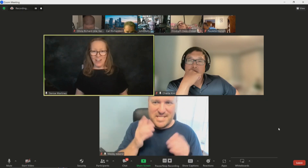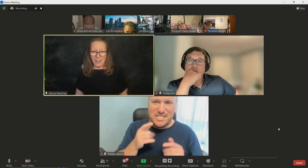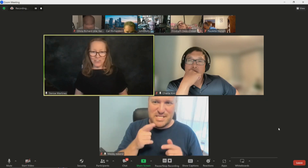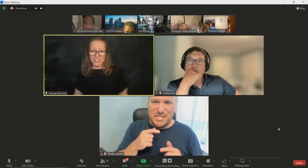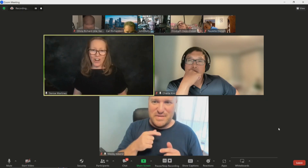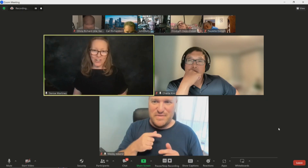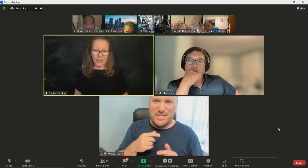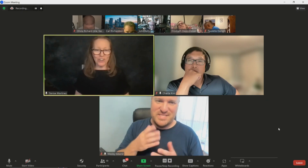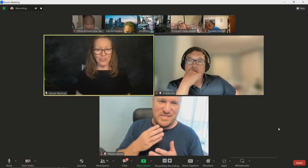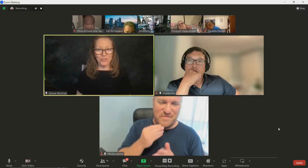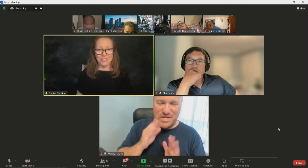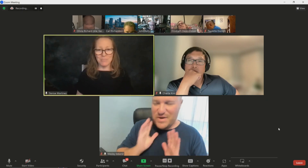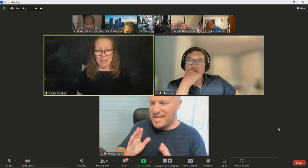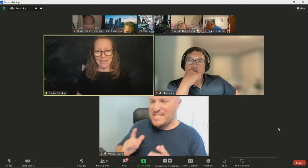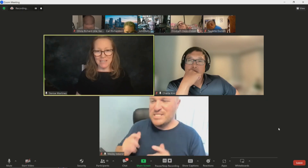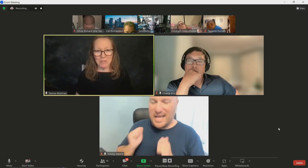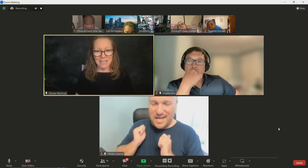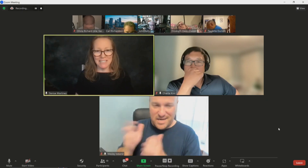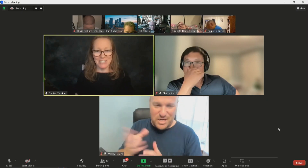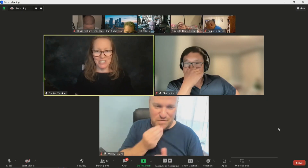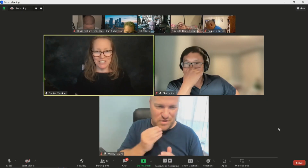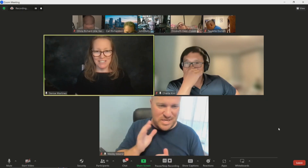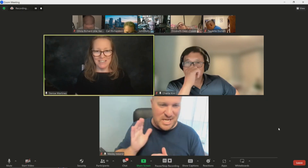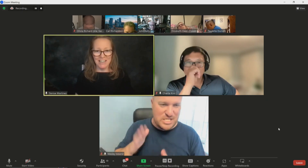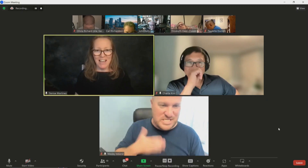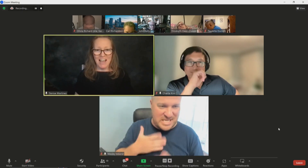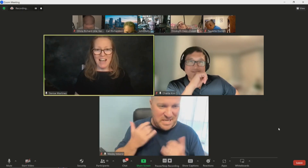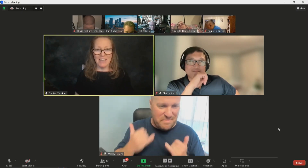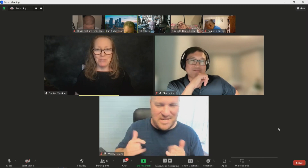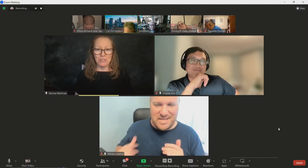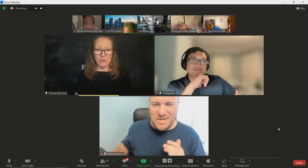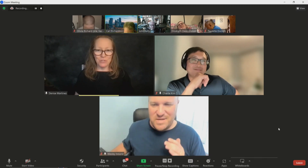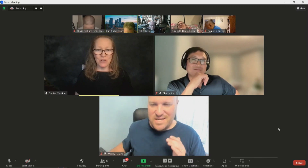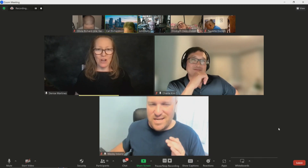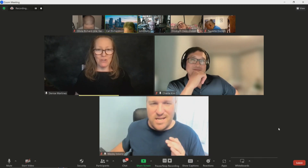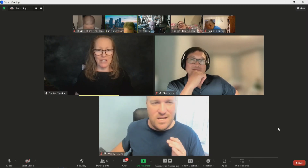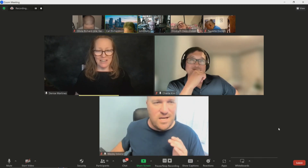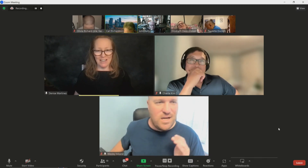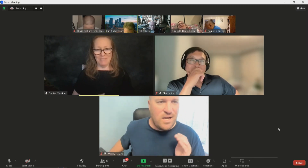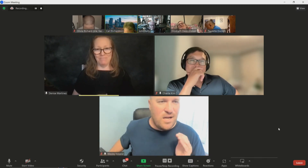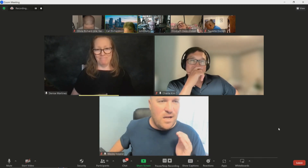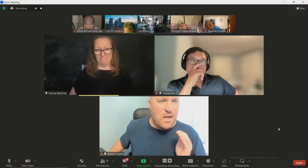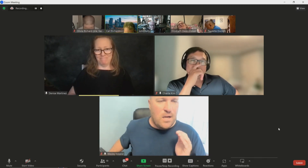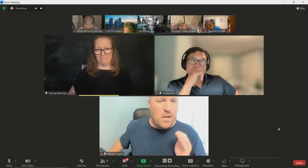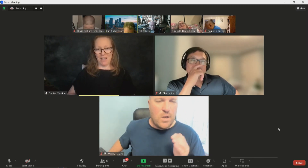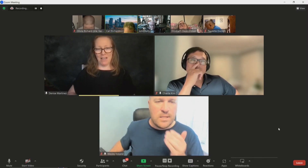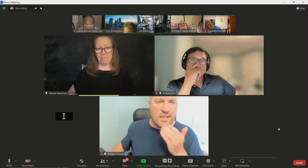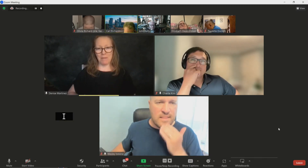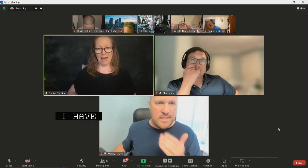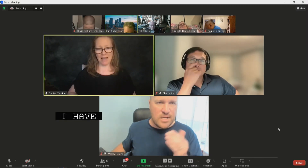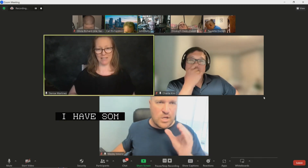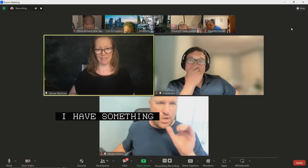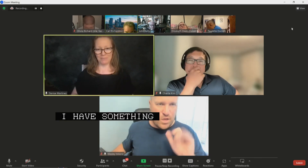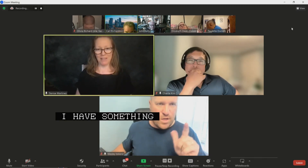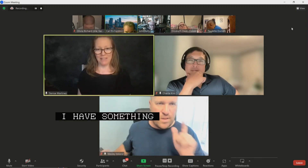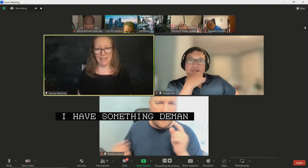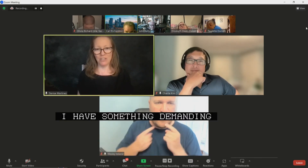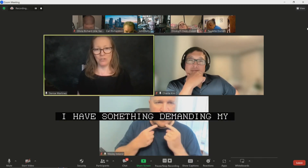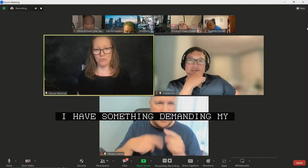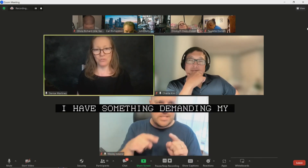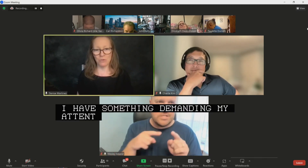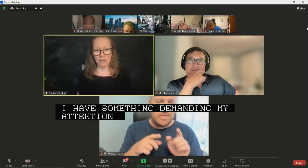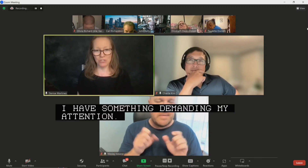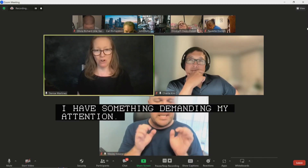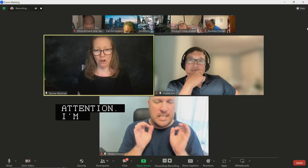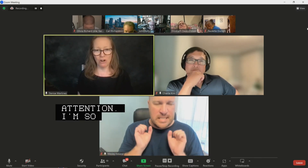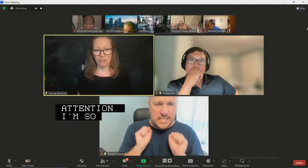I have a hungry toddler who is demanding my attention. Oh. I am so sorry. I am back. Thank